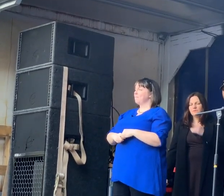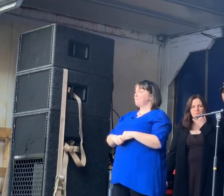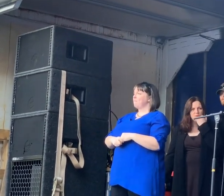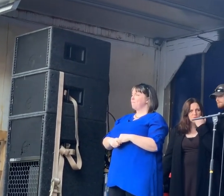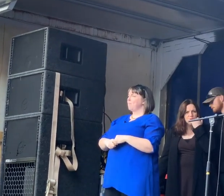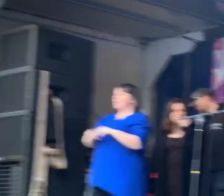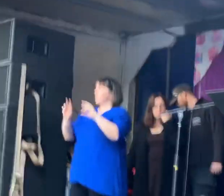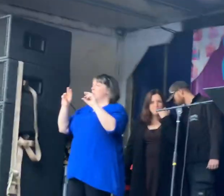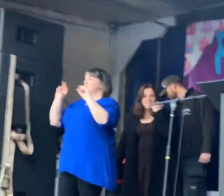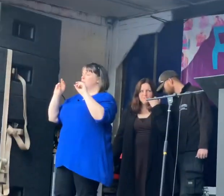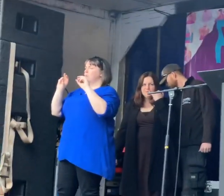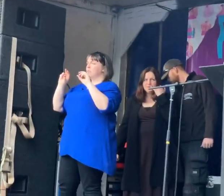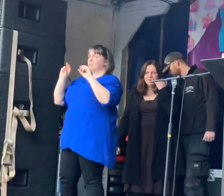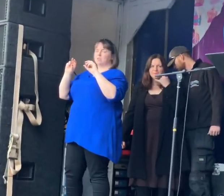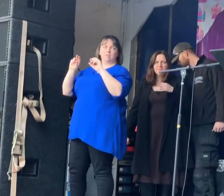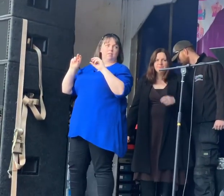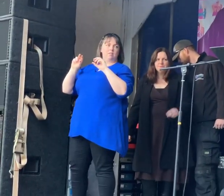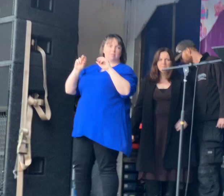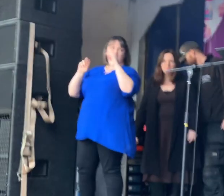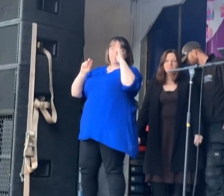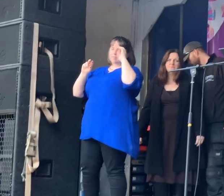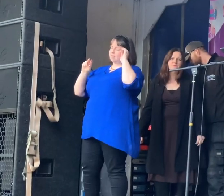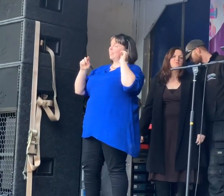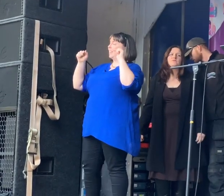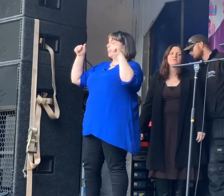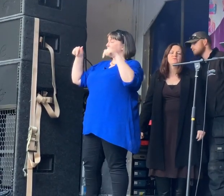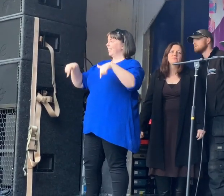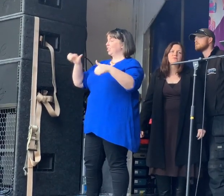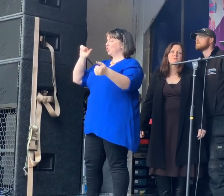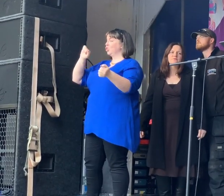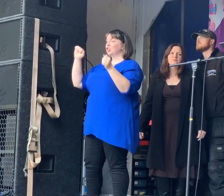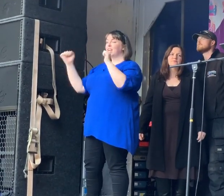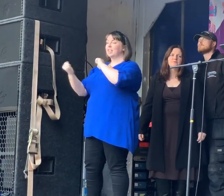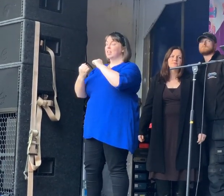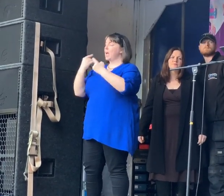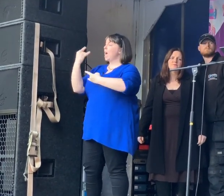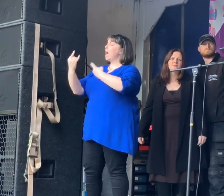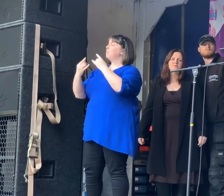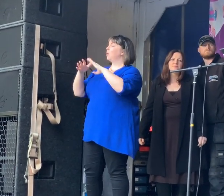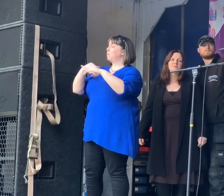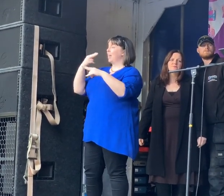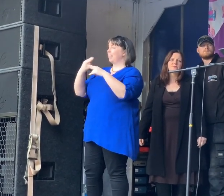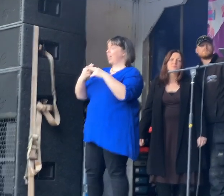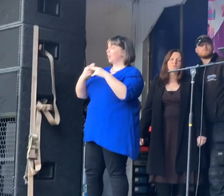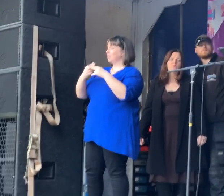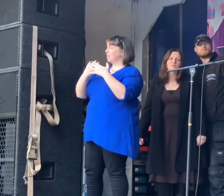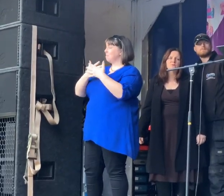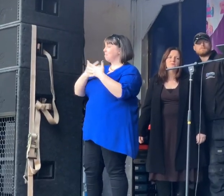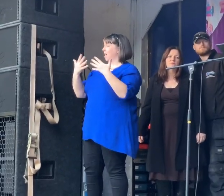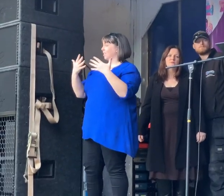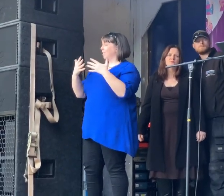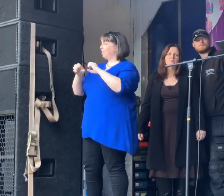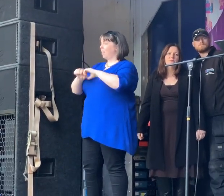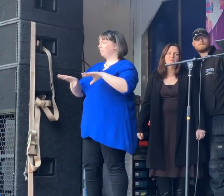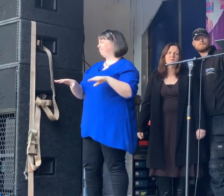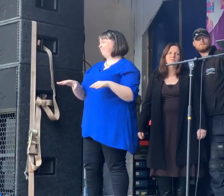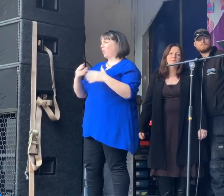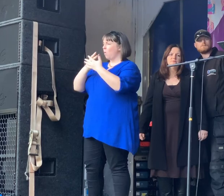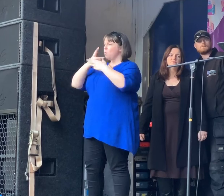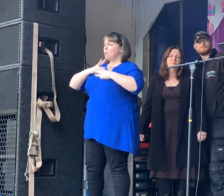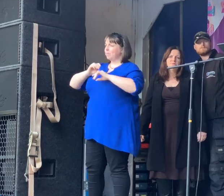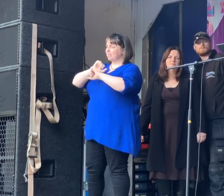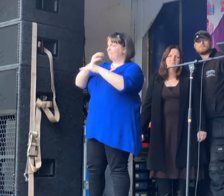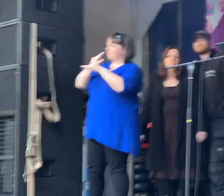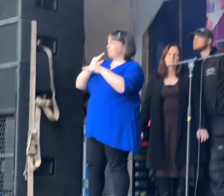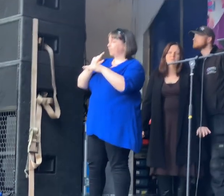No one gets left, This change did not come without a huge cost, with many women and their families paying